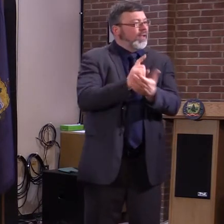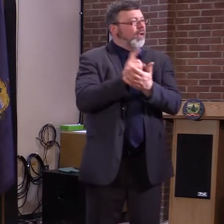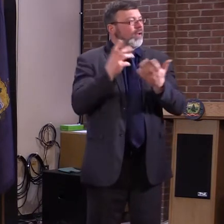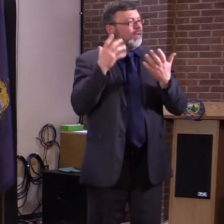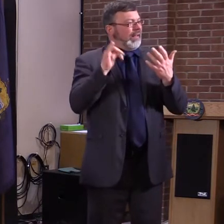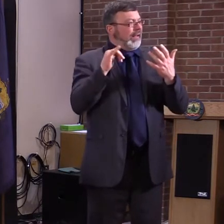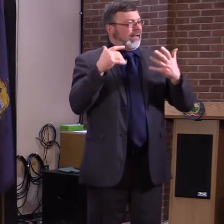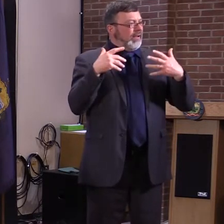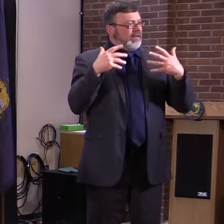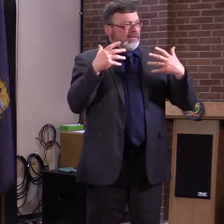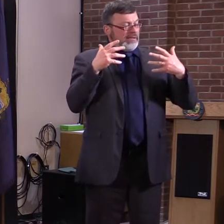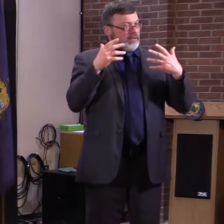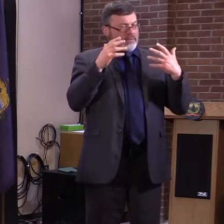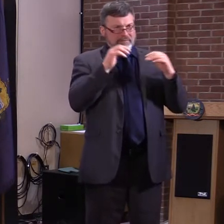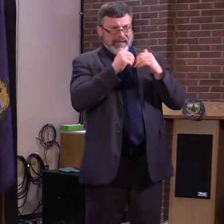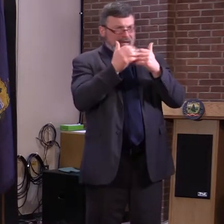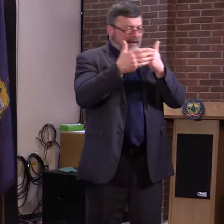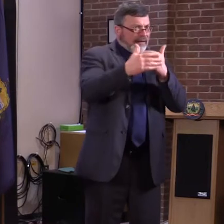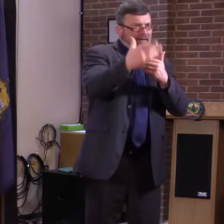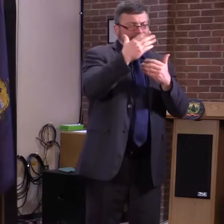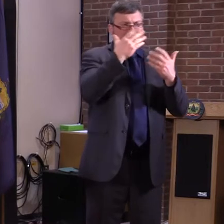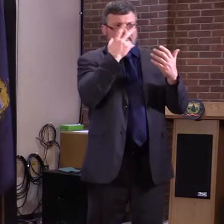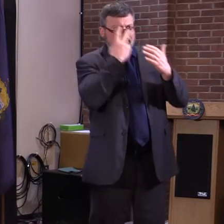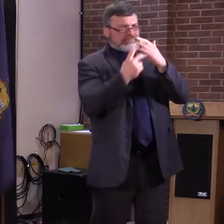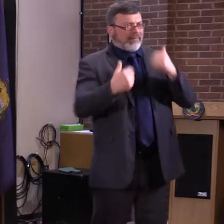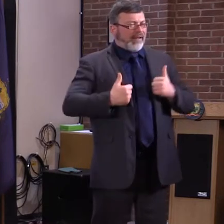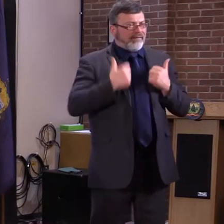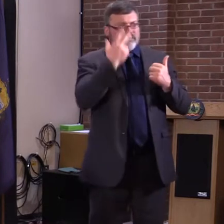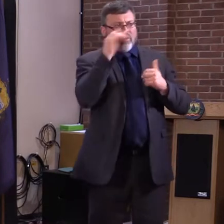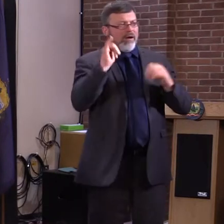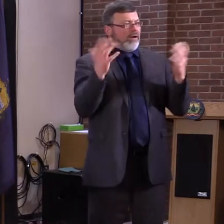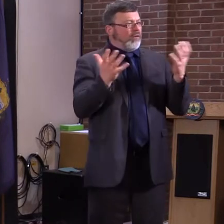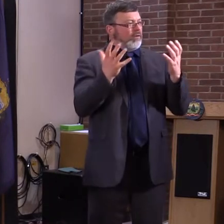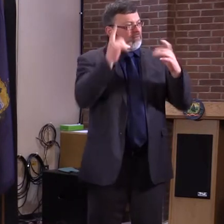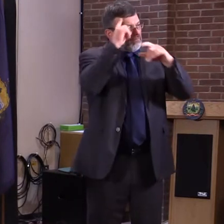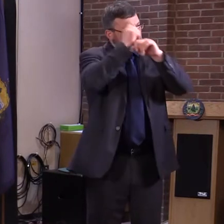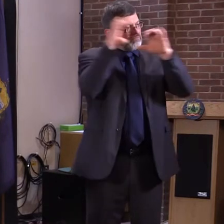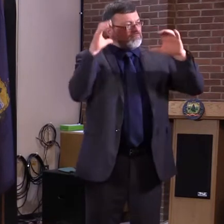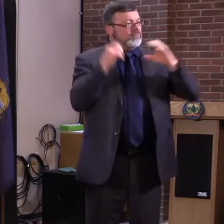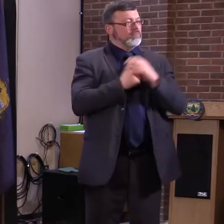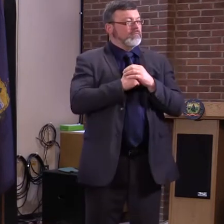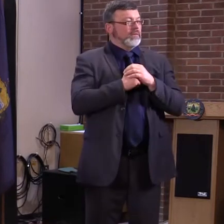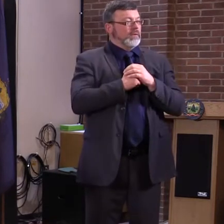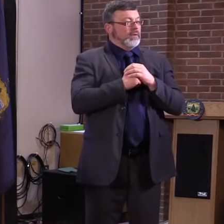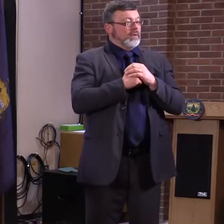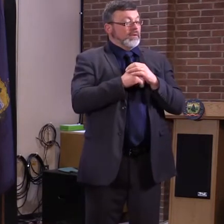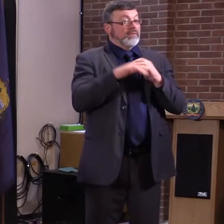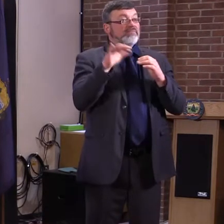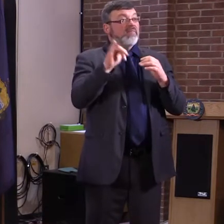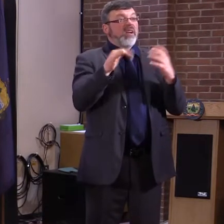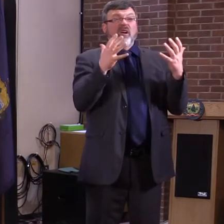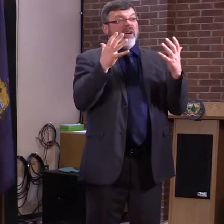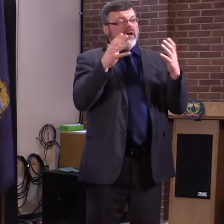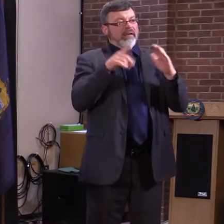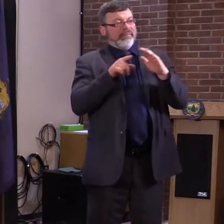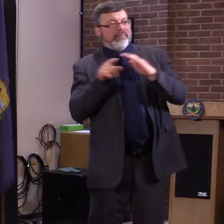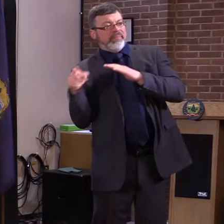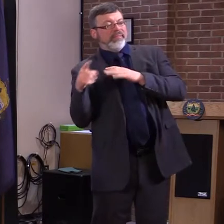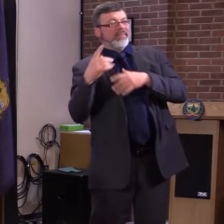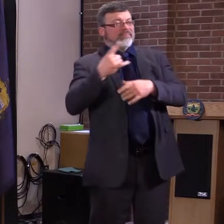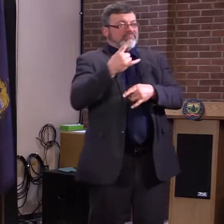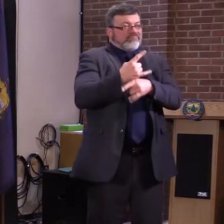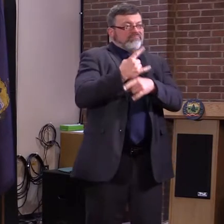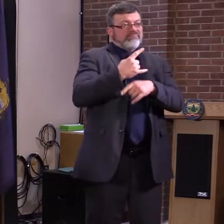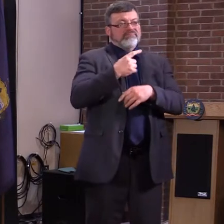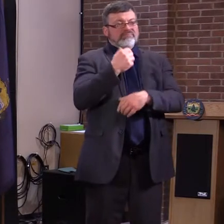times has led to an increase in mental health and substance misuse concerns. This has affected